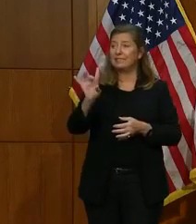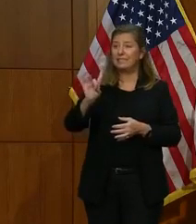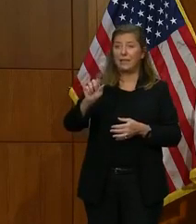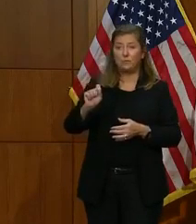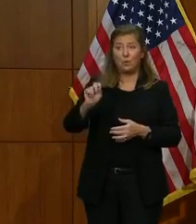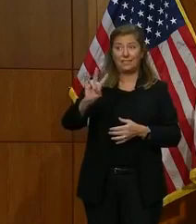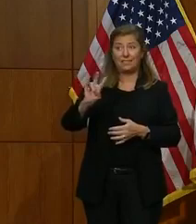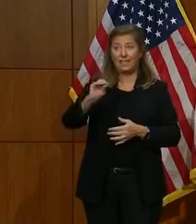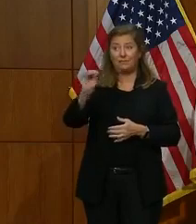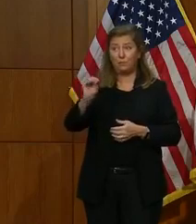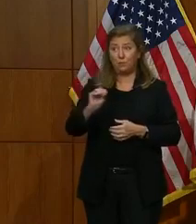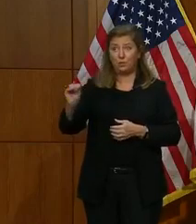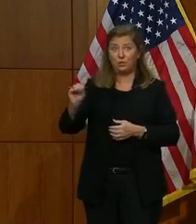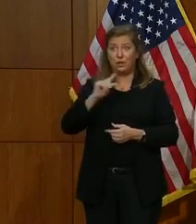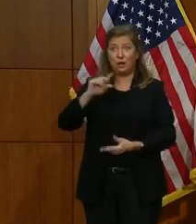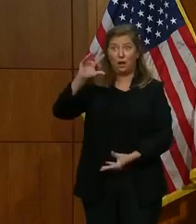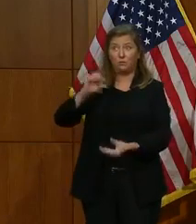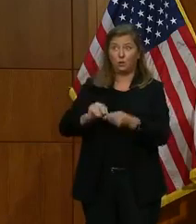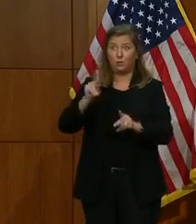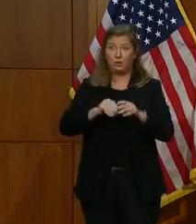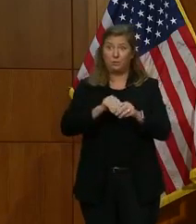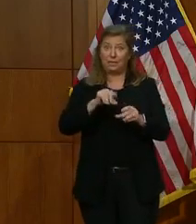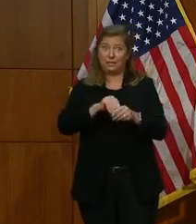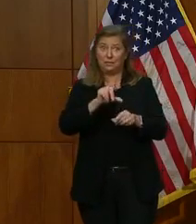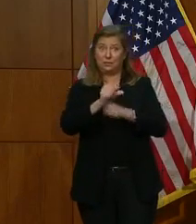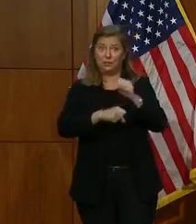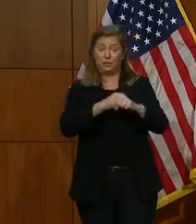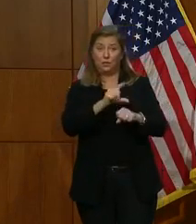68.7% of our total turnout in 2016.